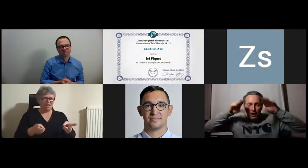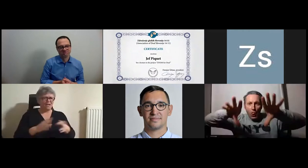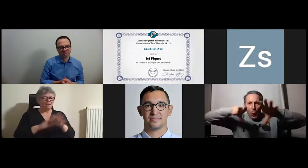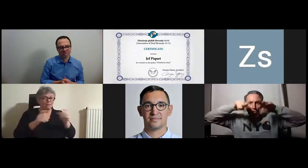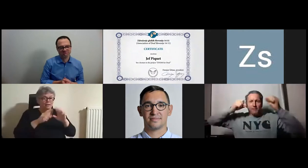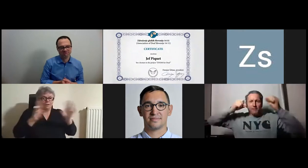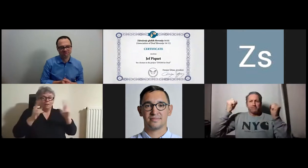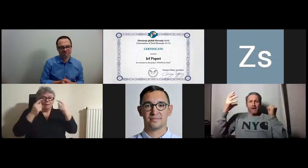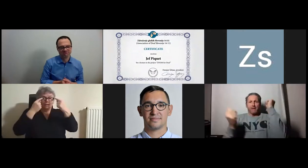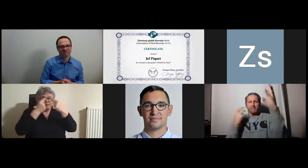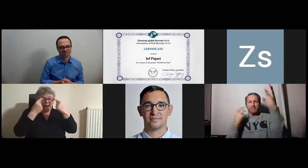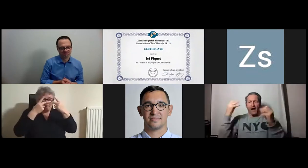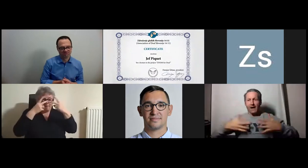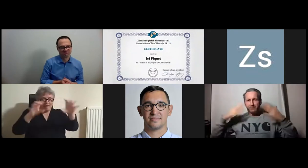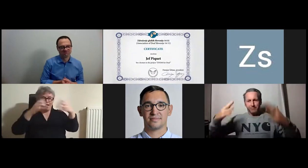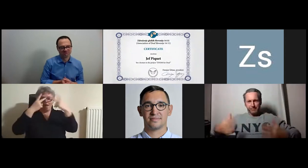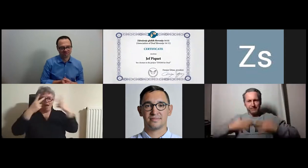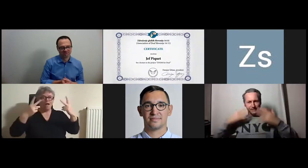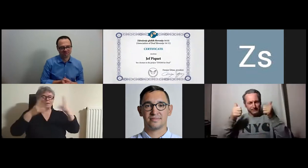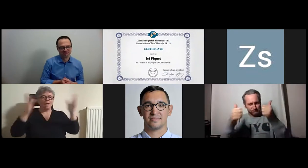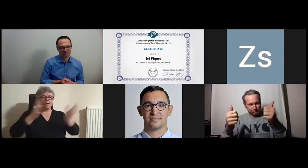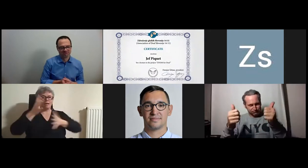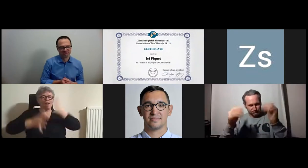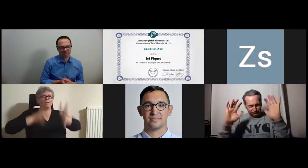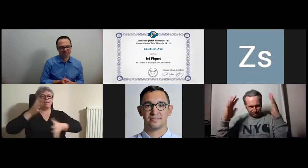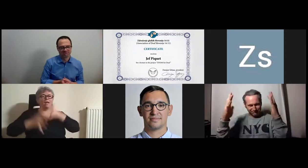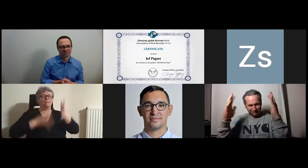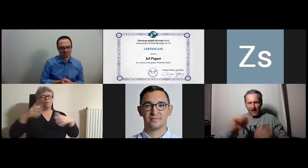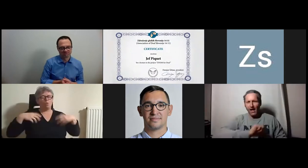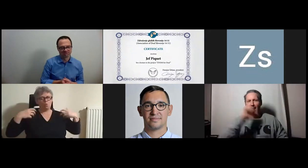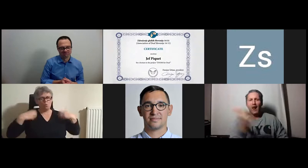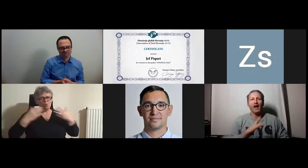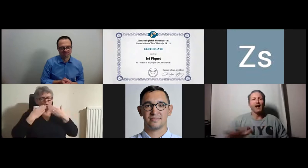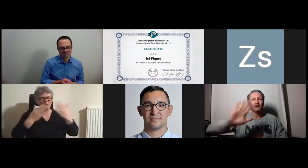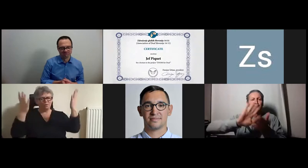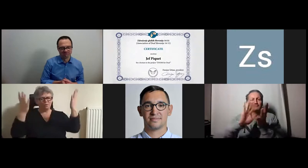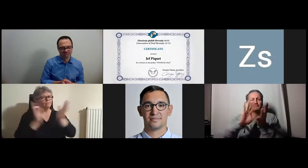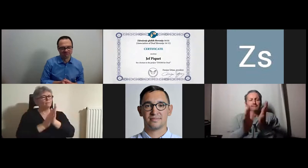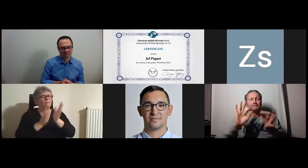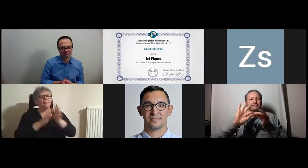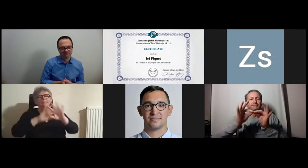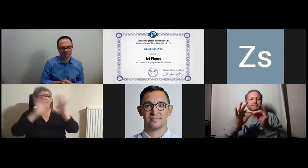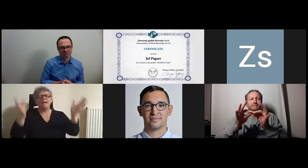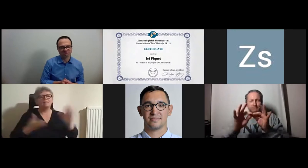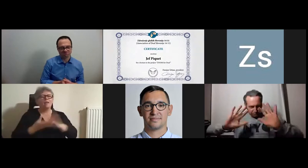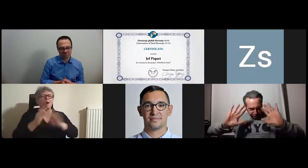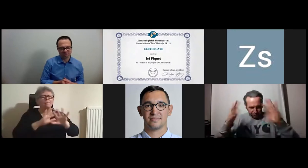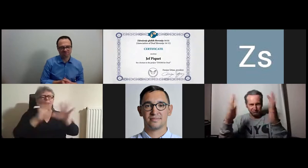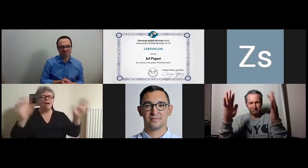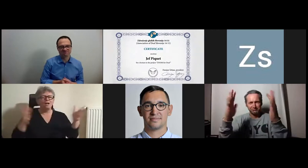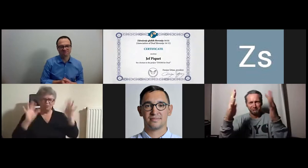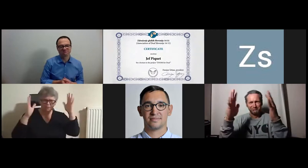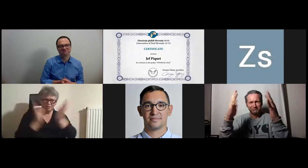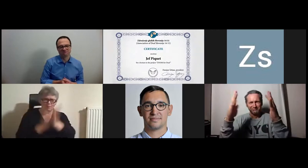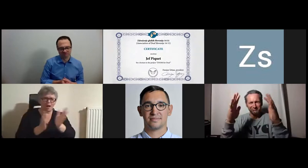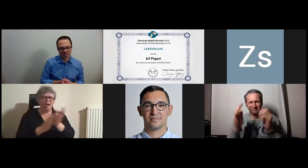to showing, yes, deaf we can, and presenting all this in our visual language, giving us a